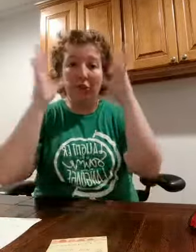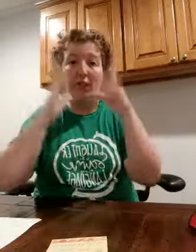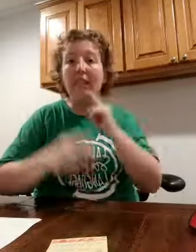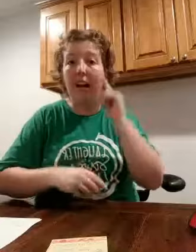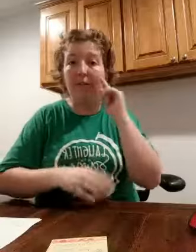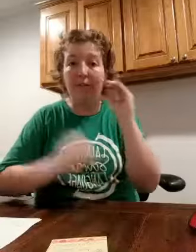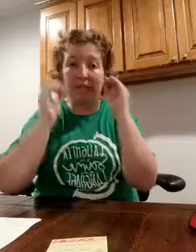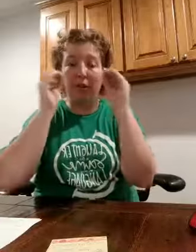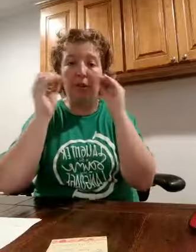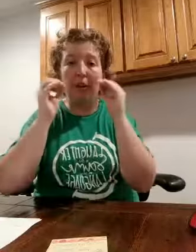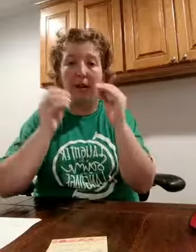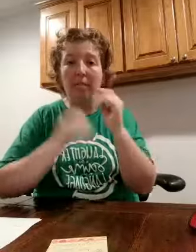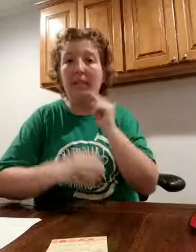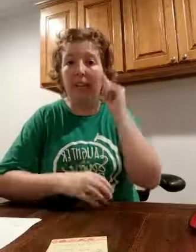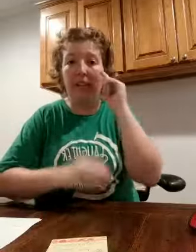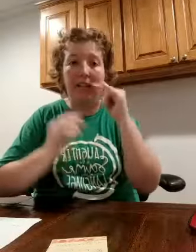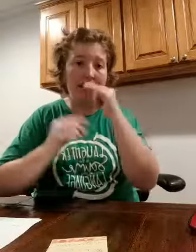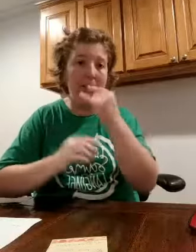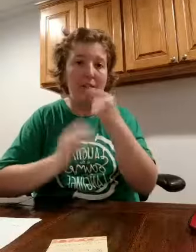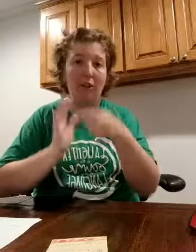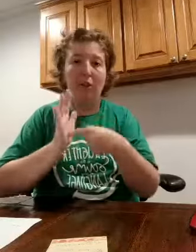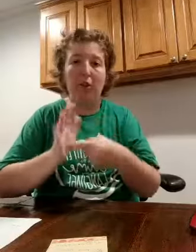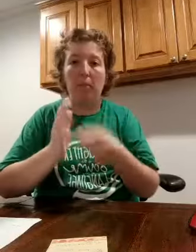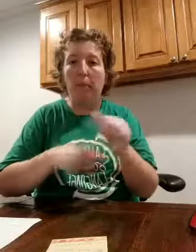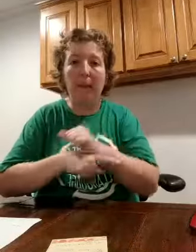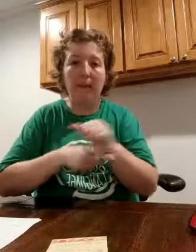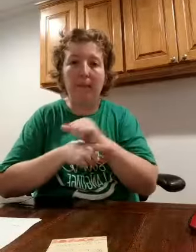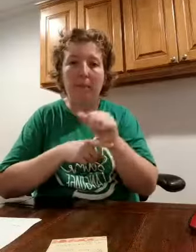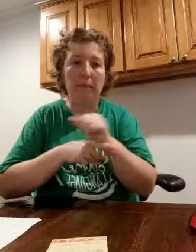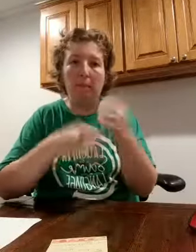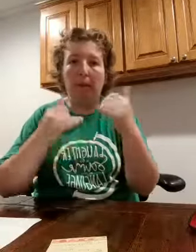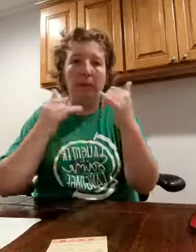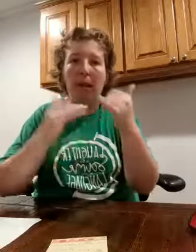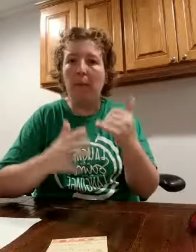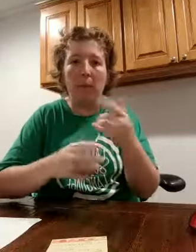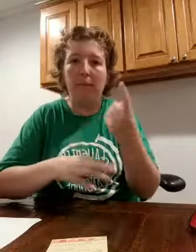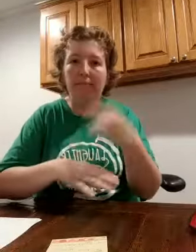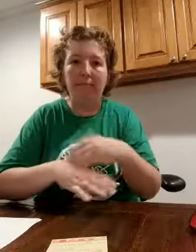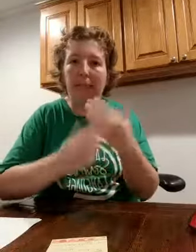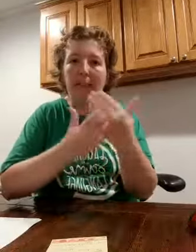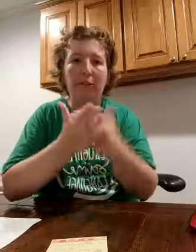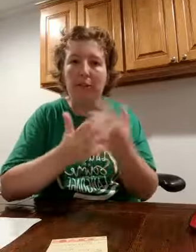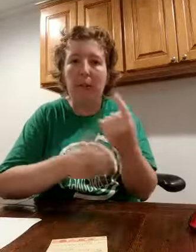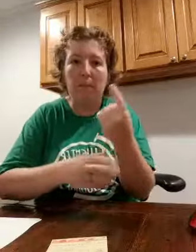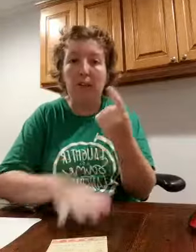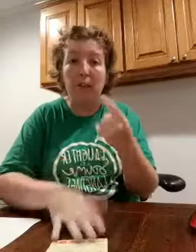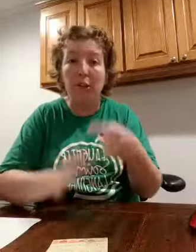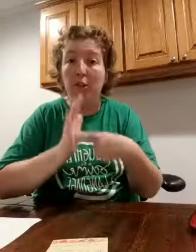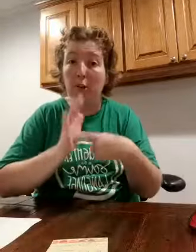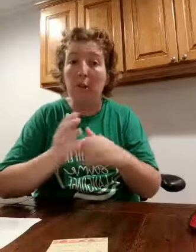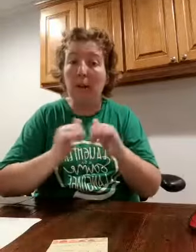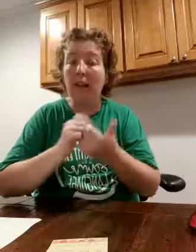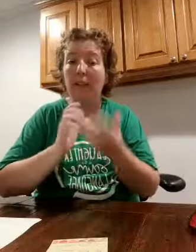of the deaf, deaf kids should practice playing around one lesson or something to show them how to do it.